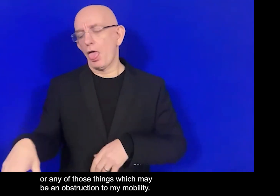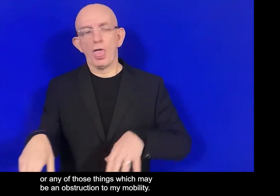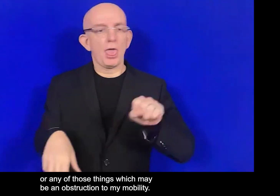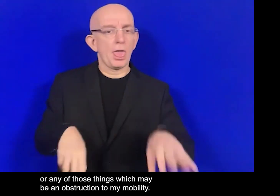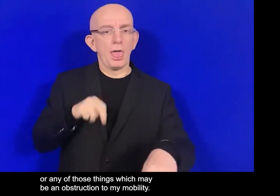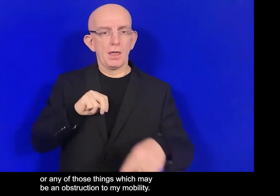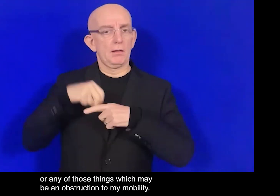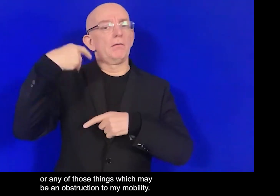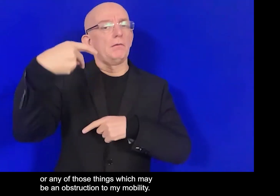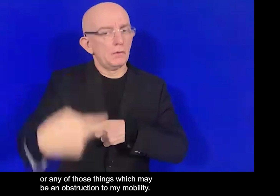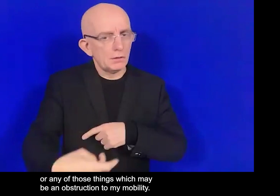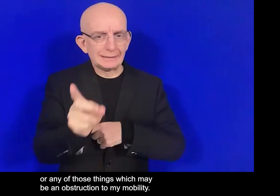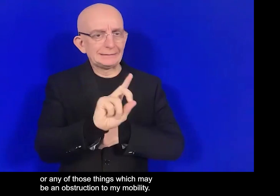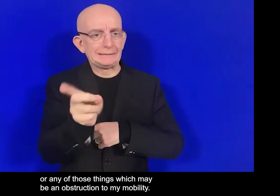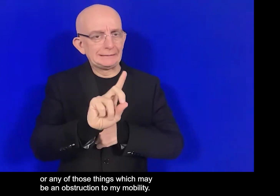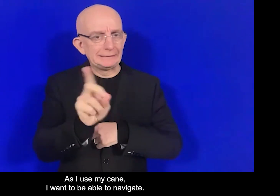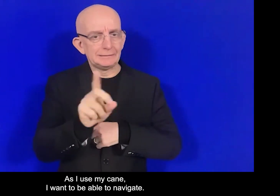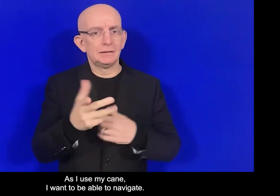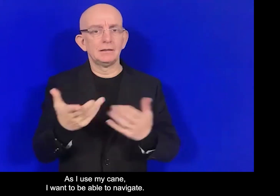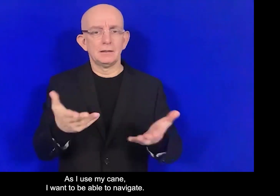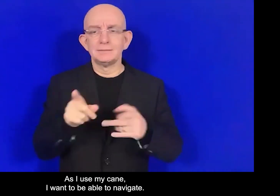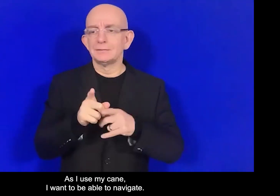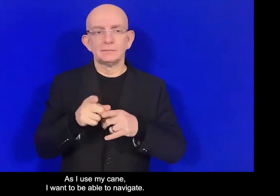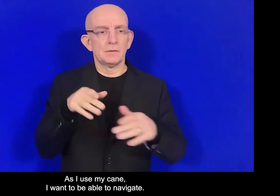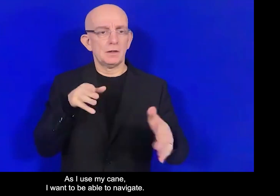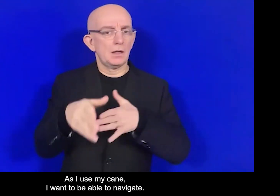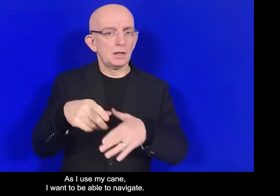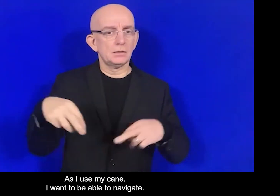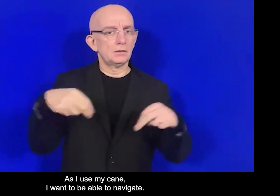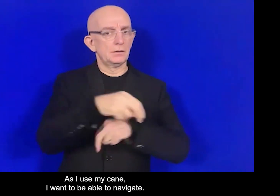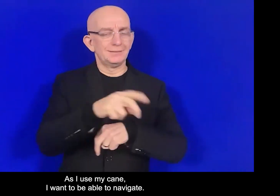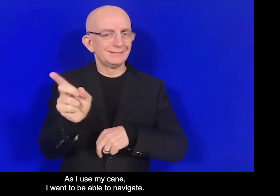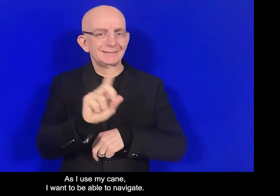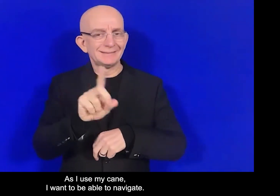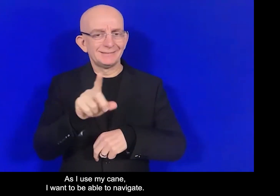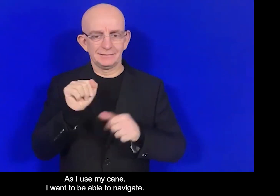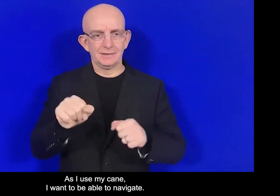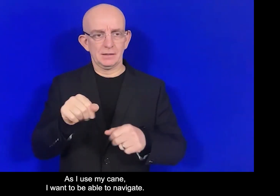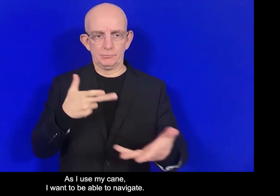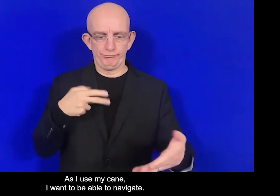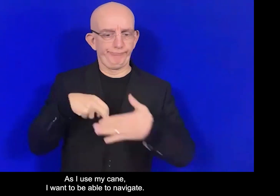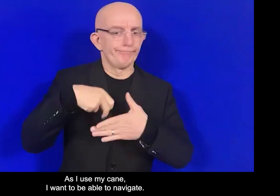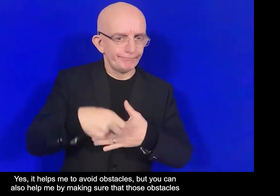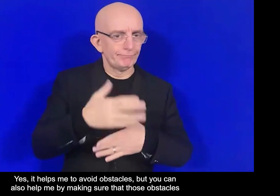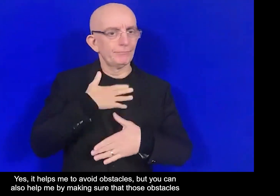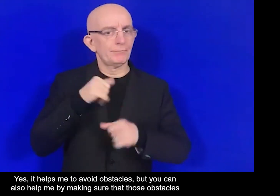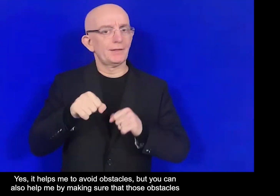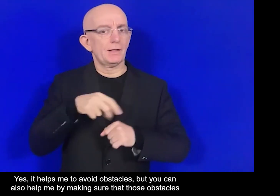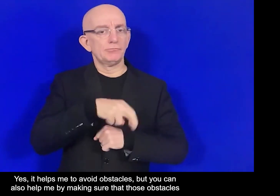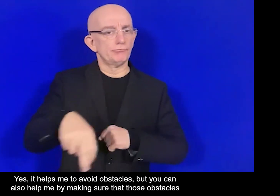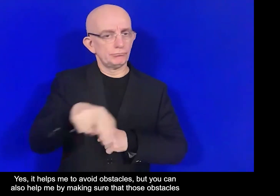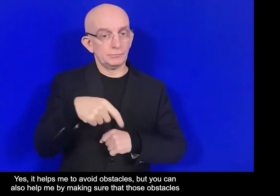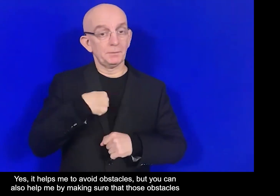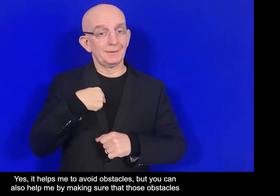an obstruction to my mobility. As I use my cane, I want to be able to navigate. Yes, it helps